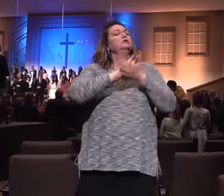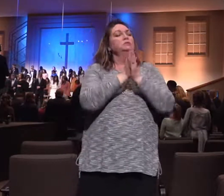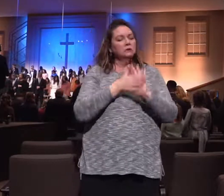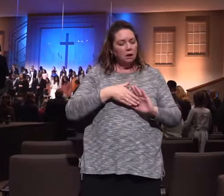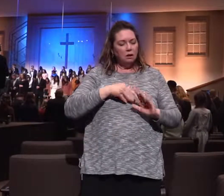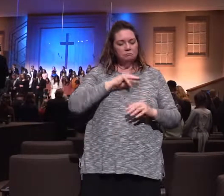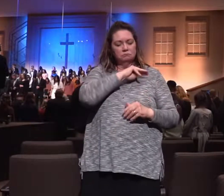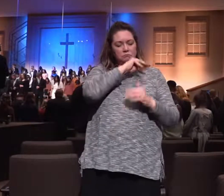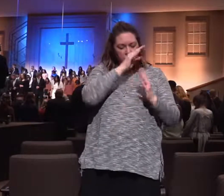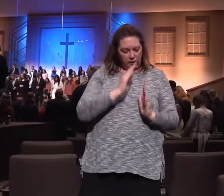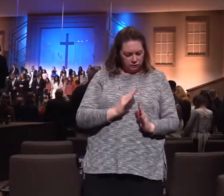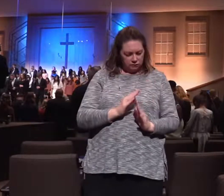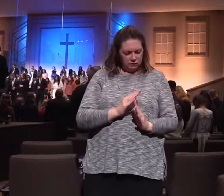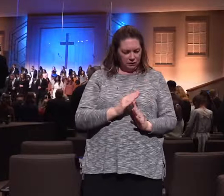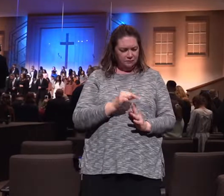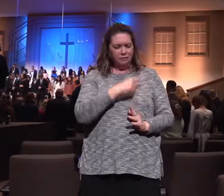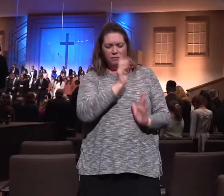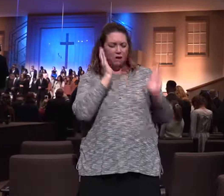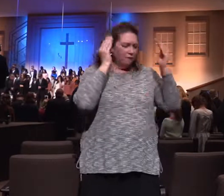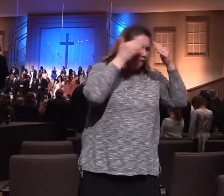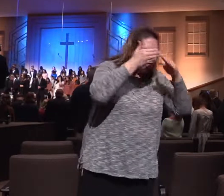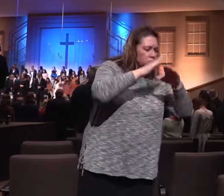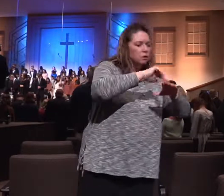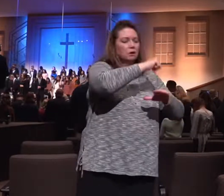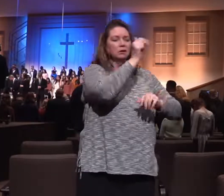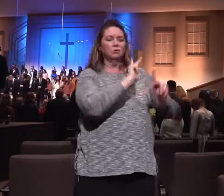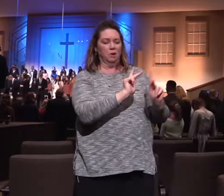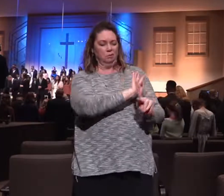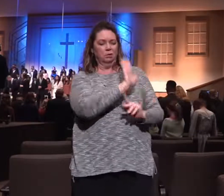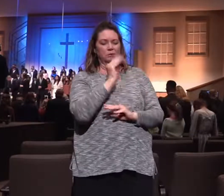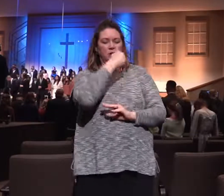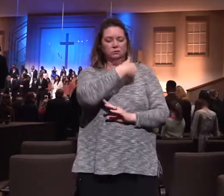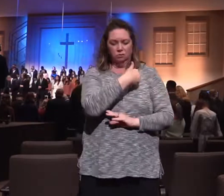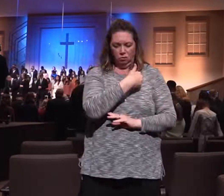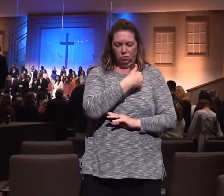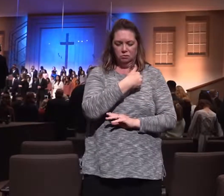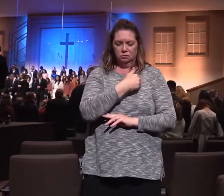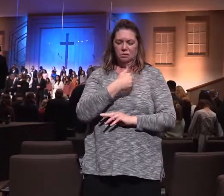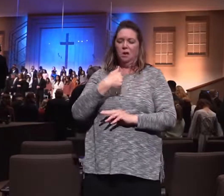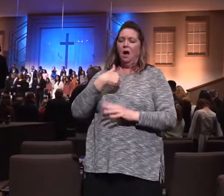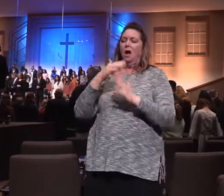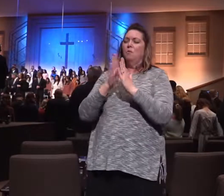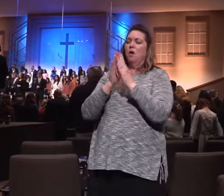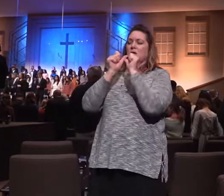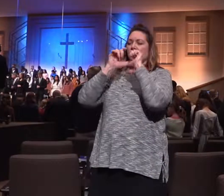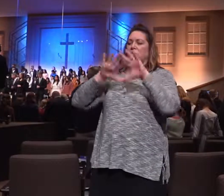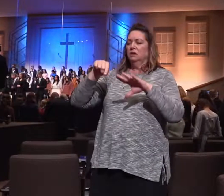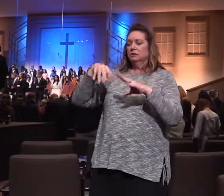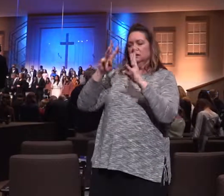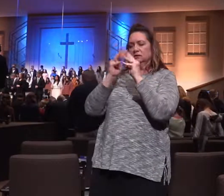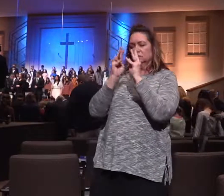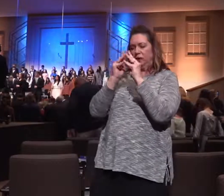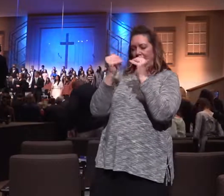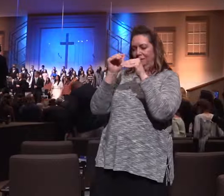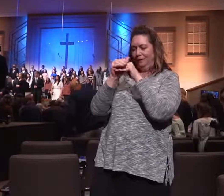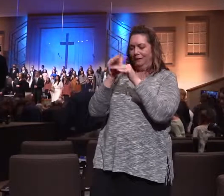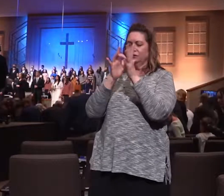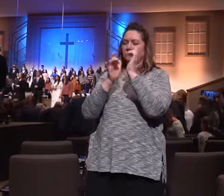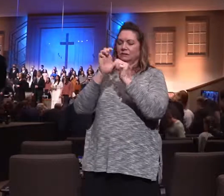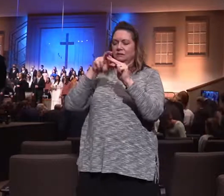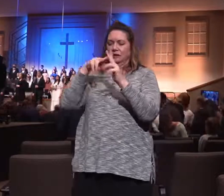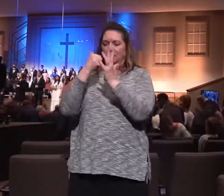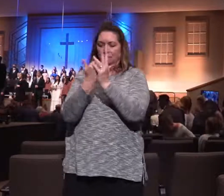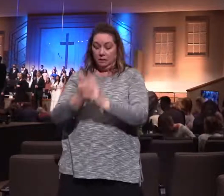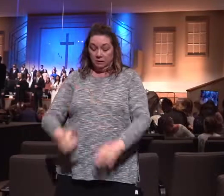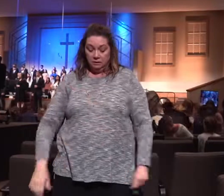now about others. Thank you for them. Bless this service tonight, I pray. In Jesus' name, amen. You may be seated.